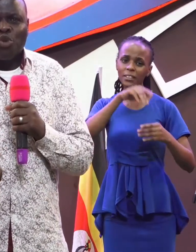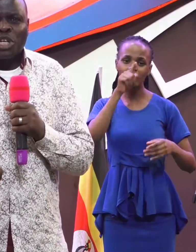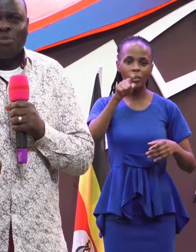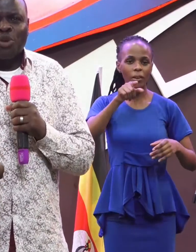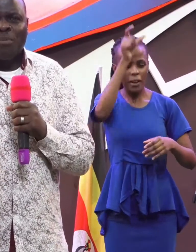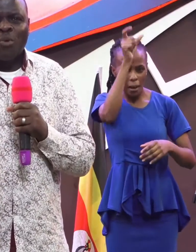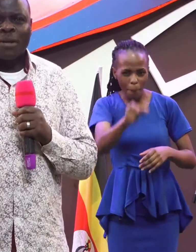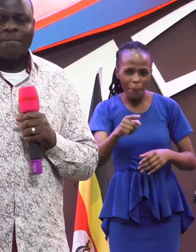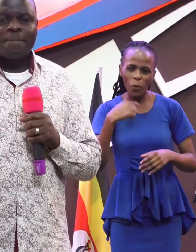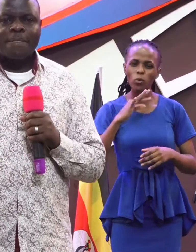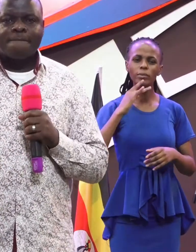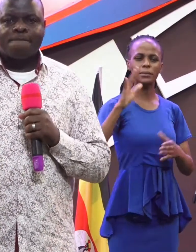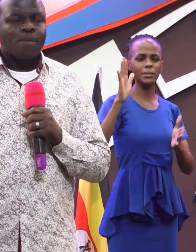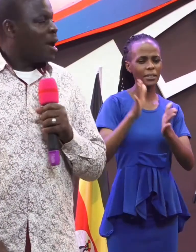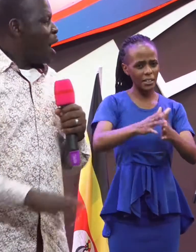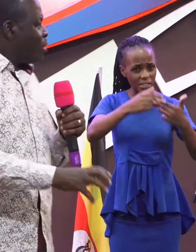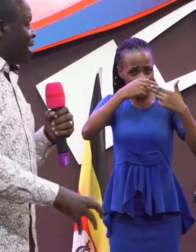is within you.